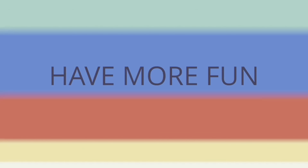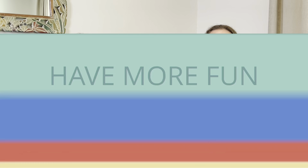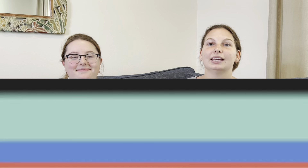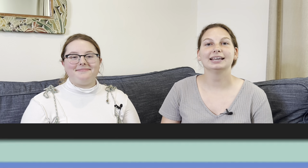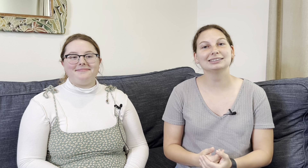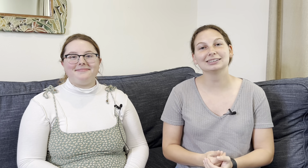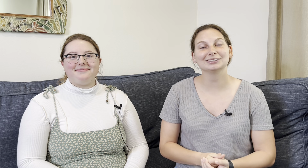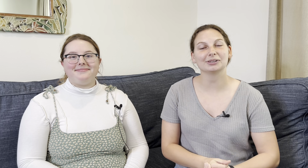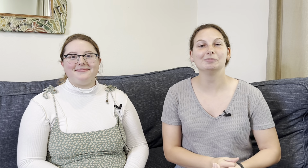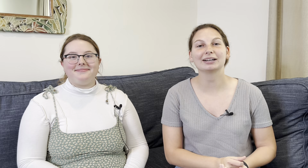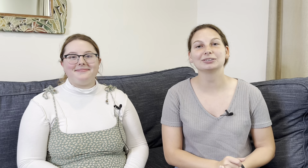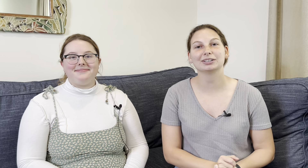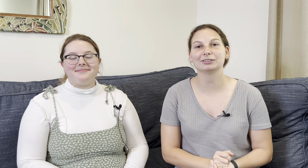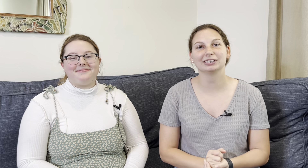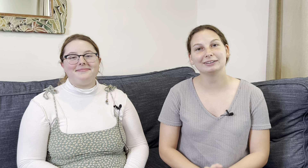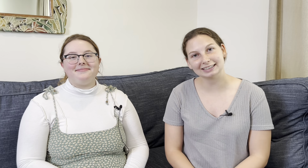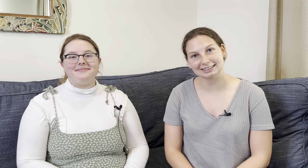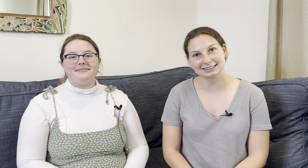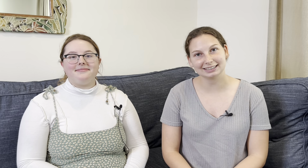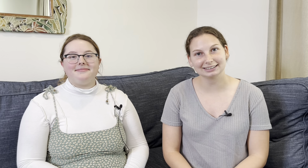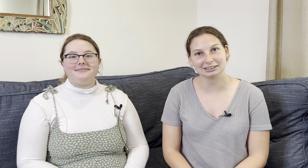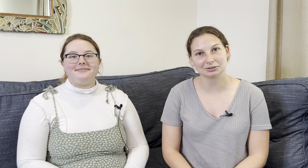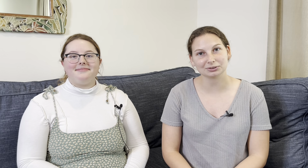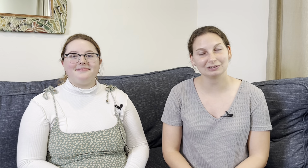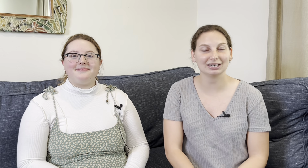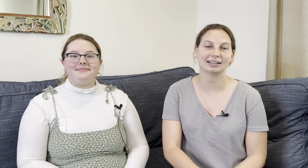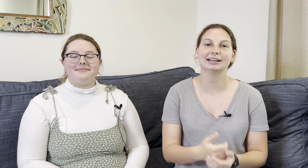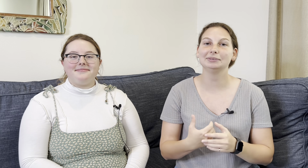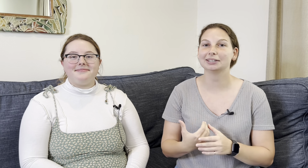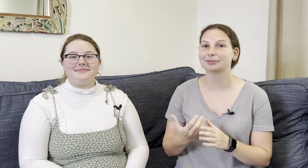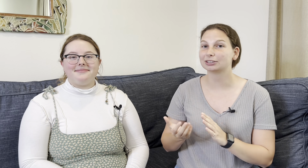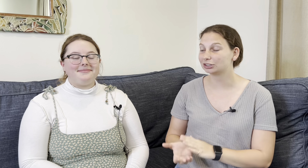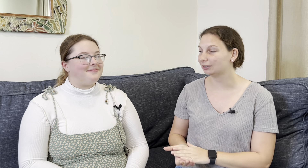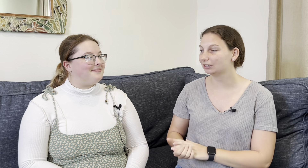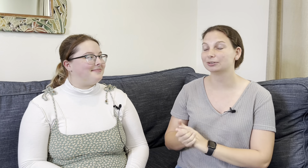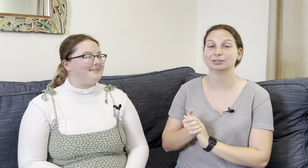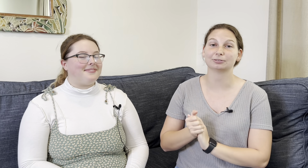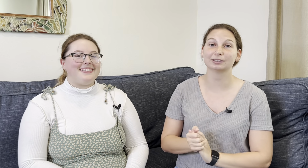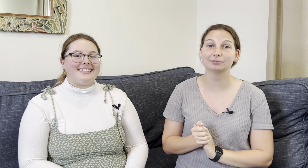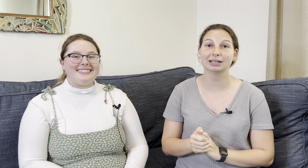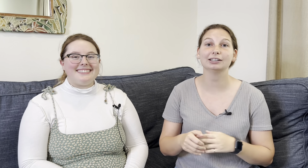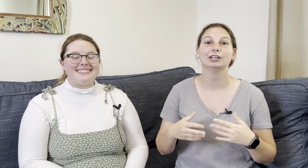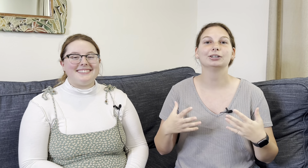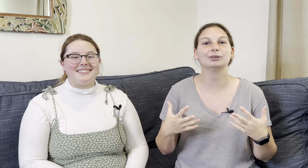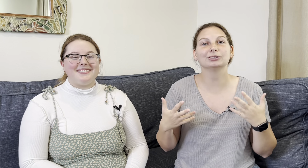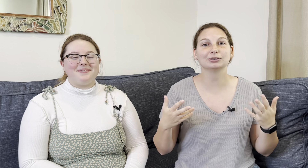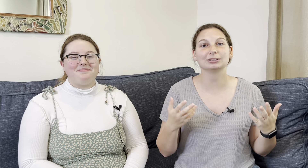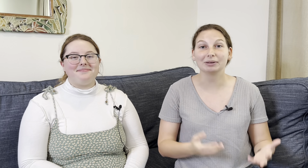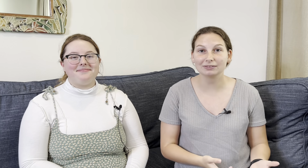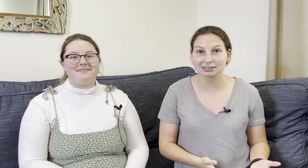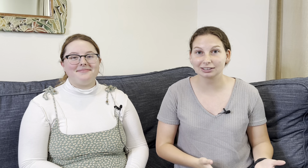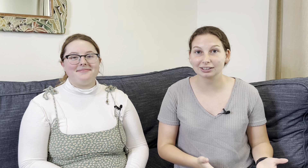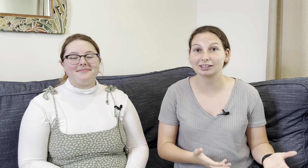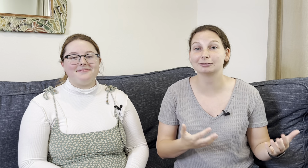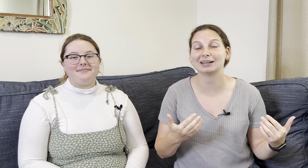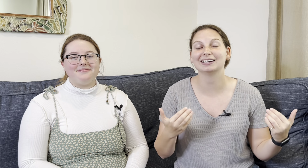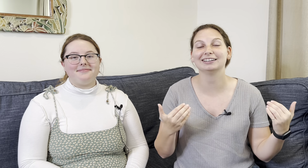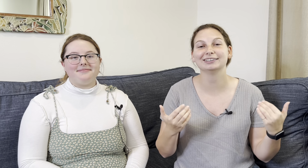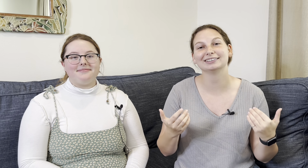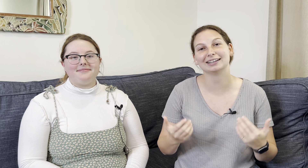Hey sitters, welcome back to another video. It is Lydia. Thanks for joining me. And I'm here with Jamie, who is a friend of mine, who also is a babysitter of mine that